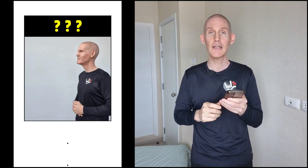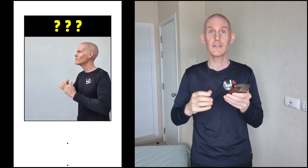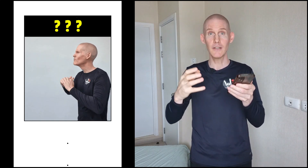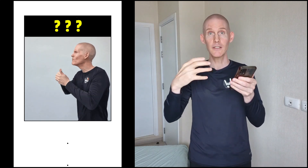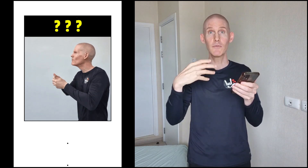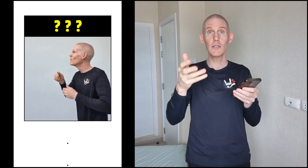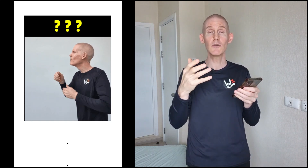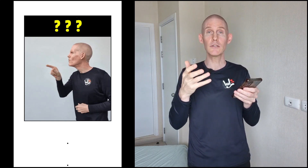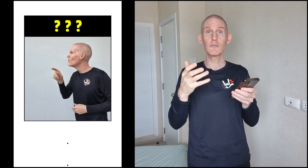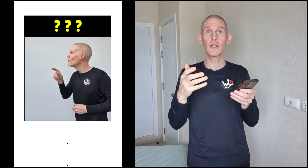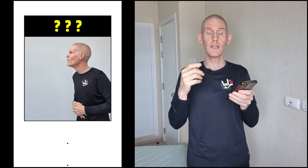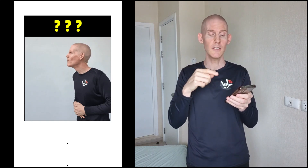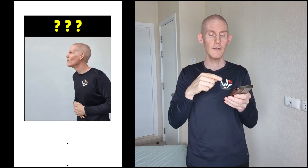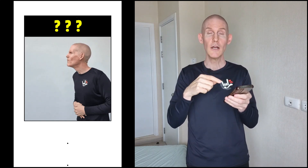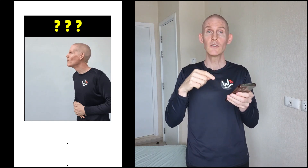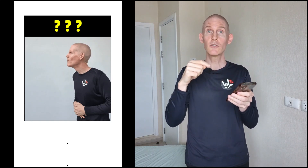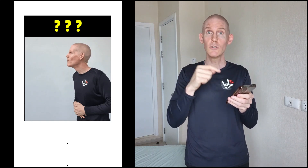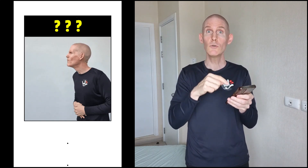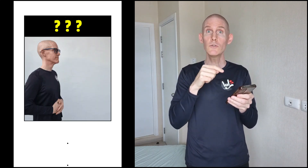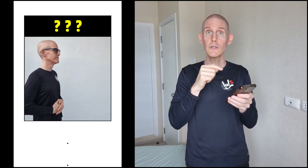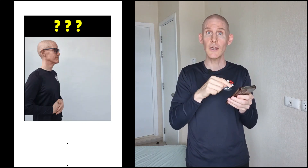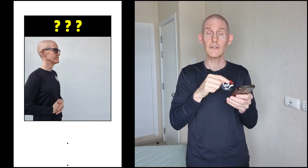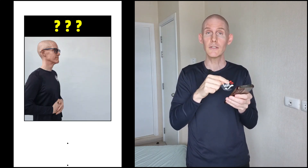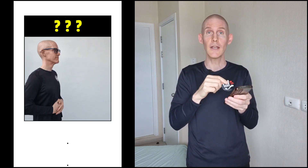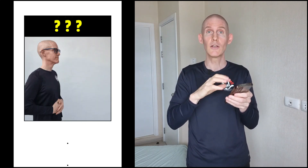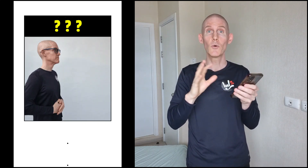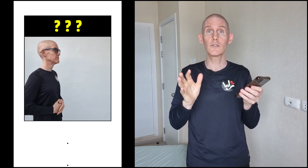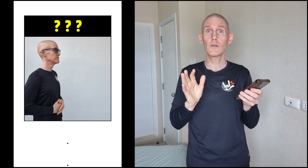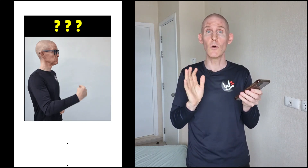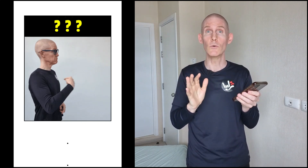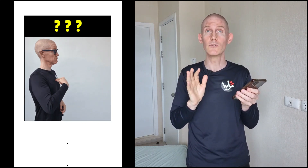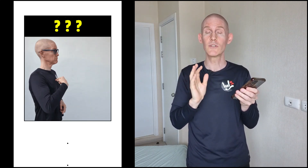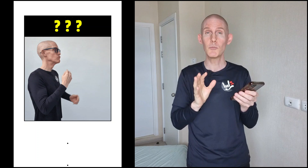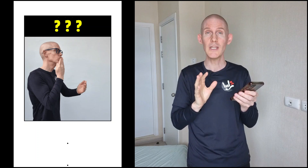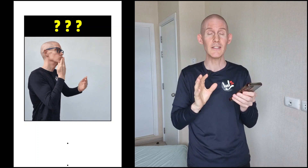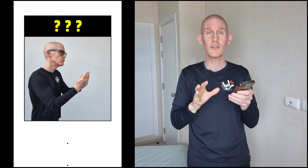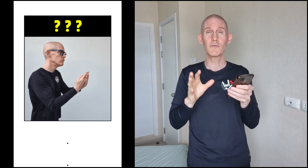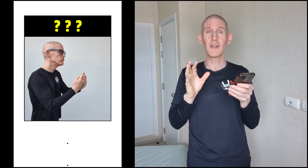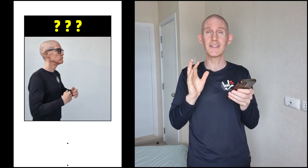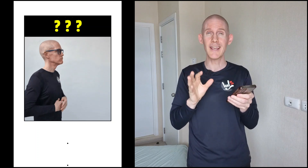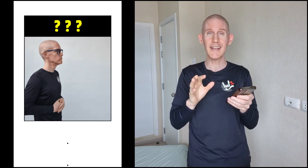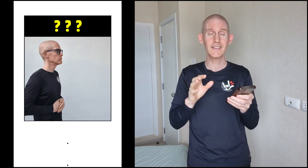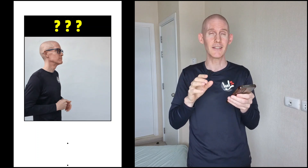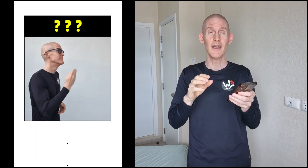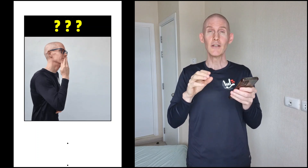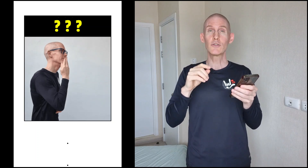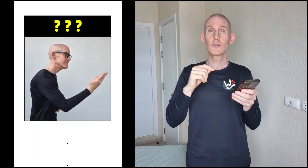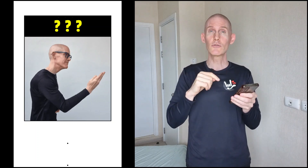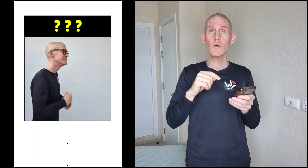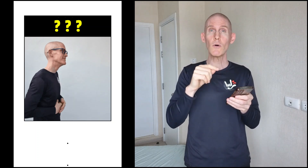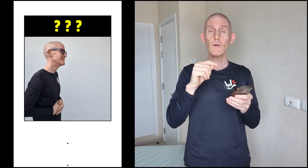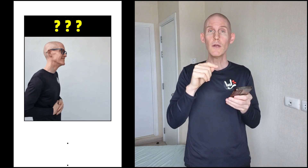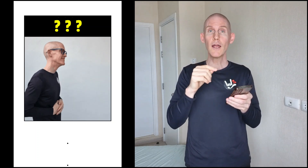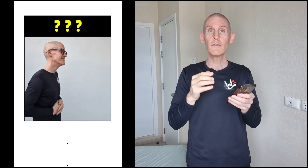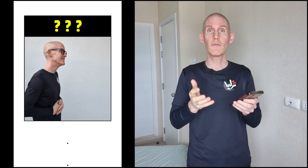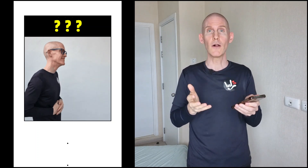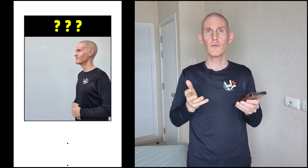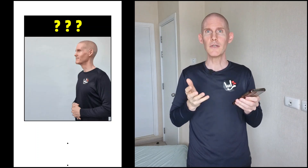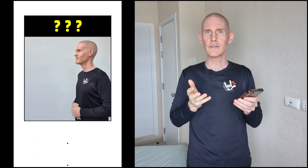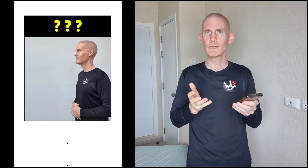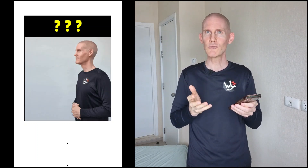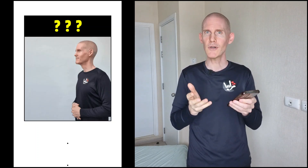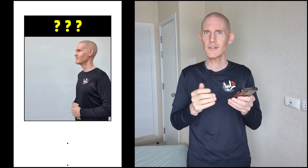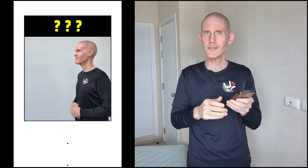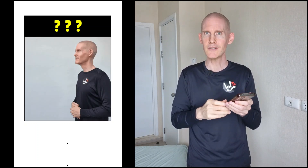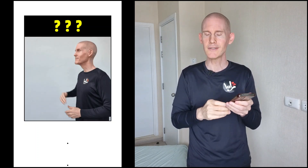too fast in this video lesson right here, just use the lesson and go at your own speed. It's just fantastic. Just scroll and follow